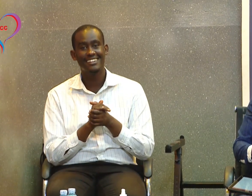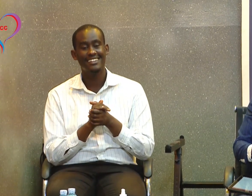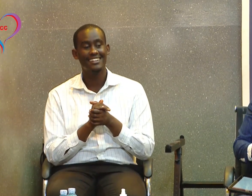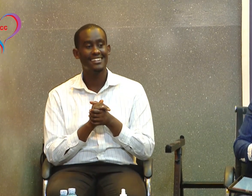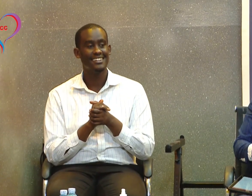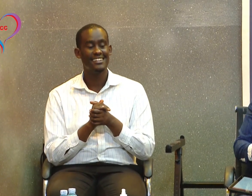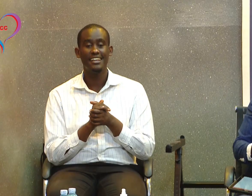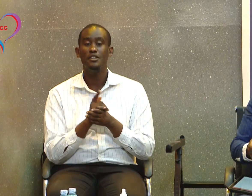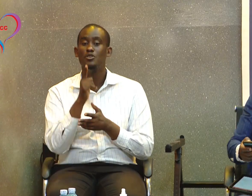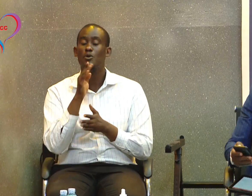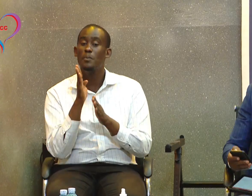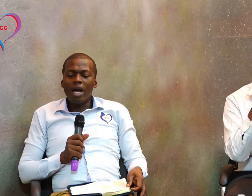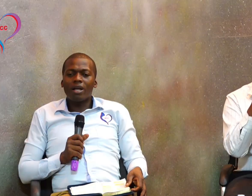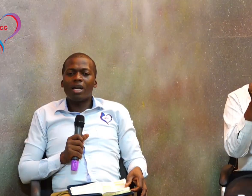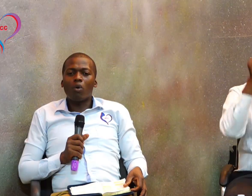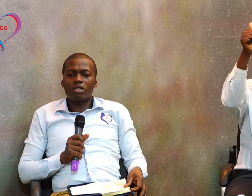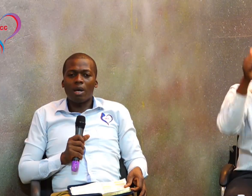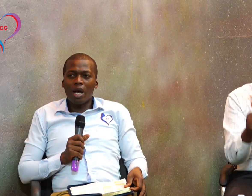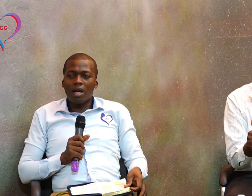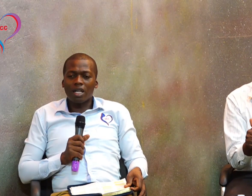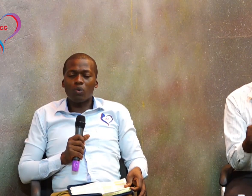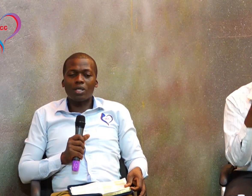Why aren't you praying if you used to pray?